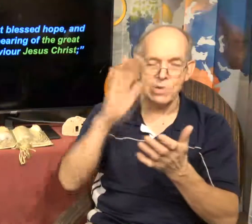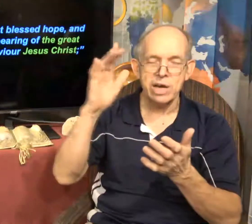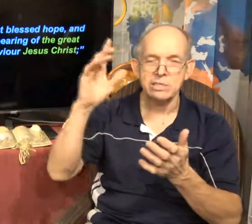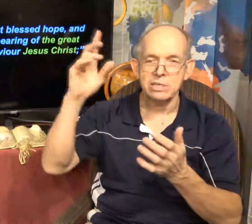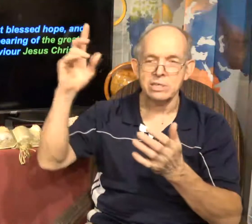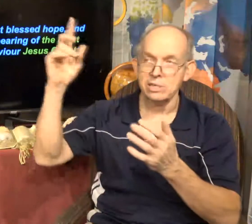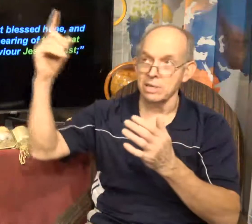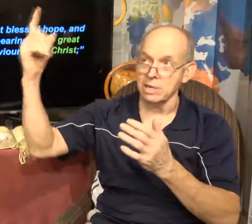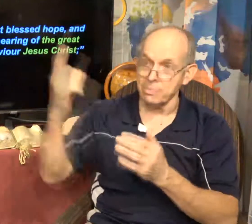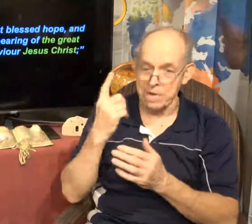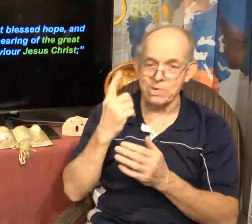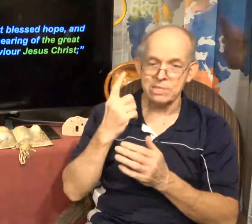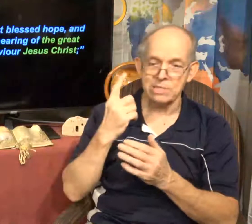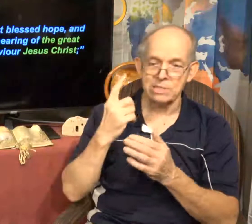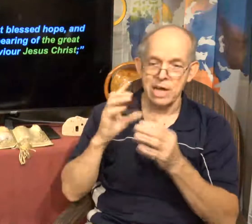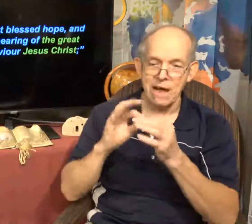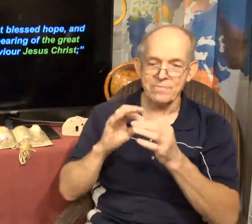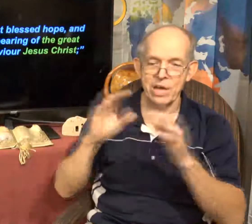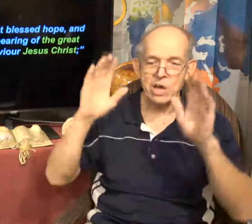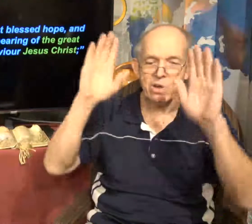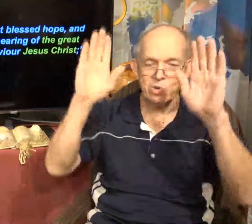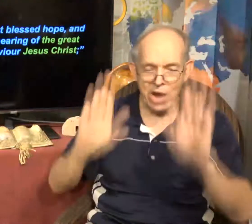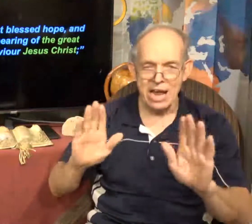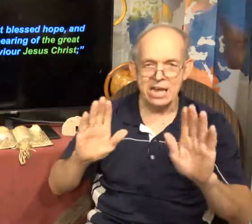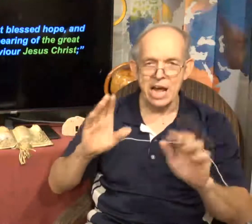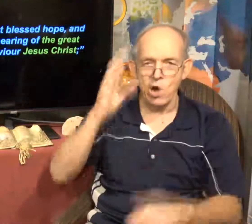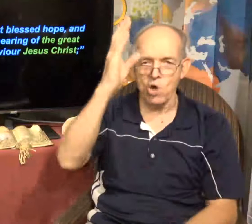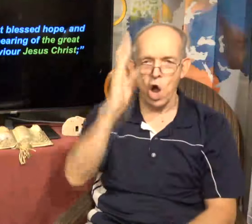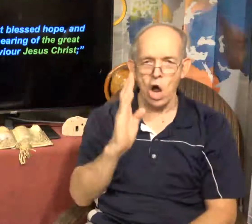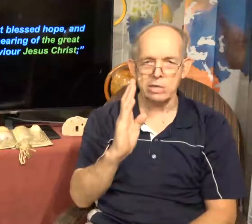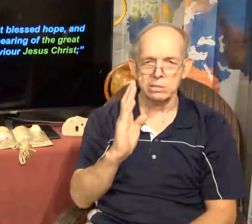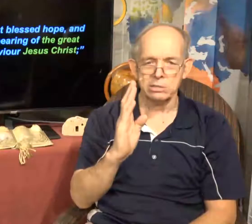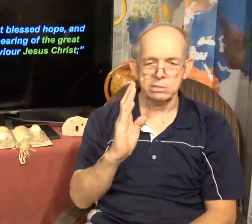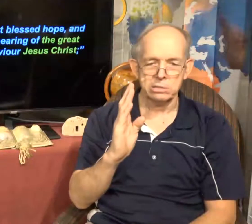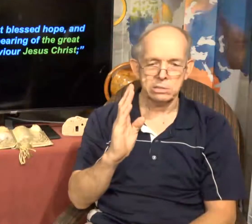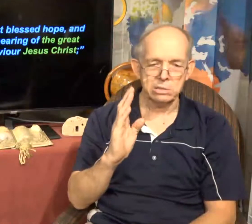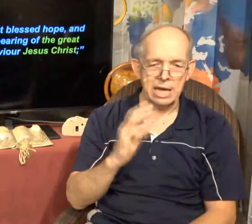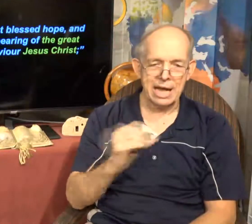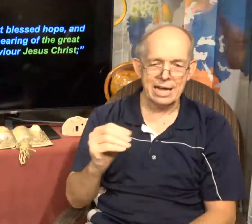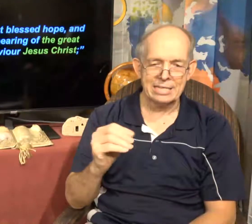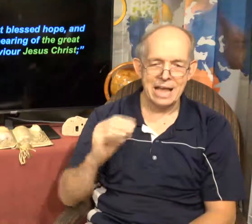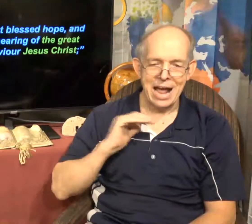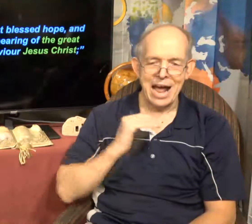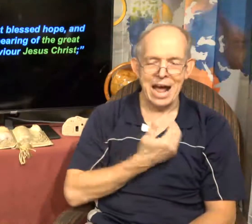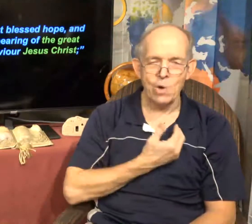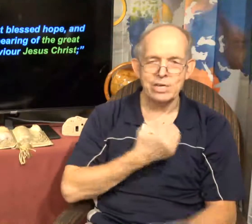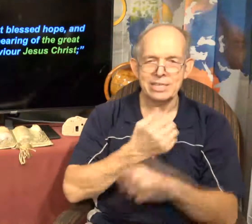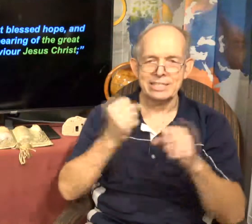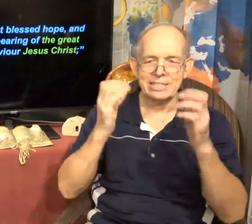glorious appearing of the great God and our